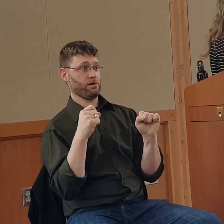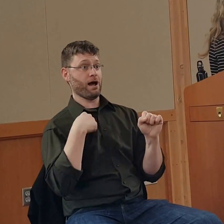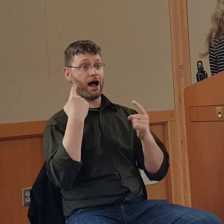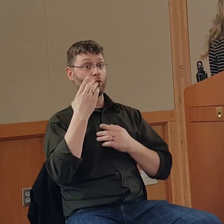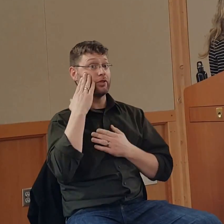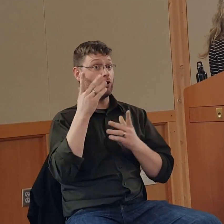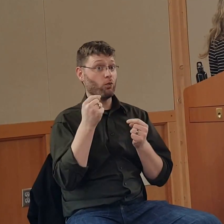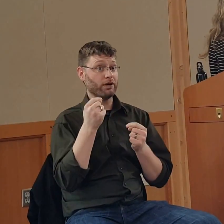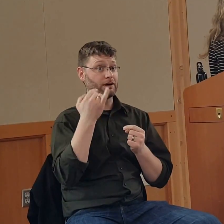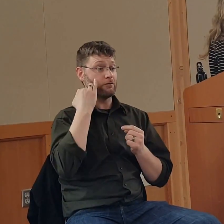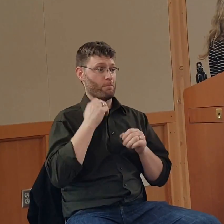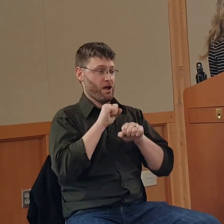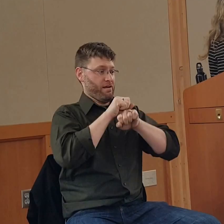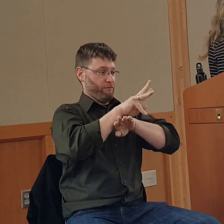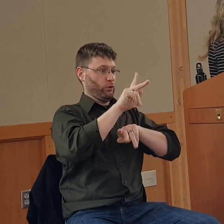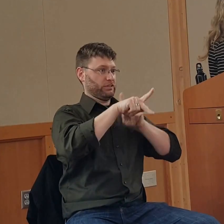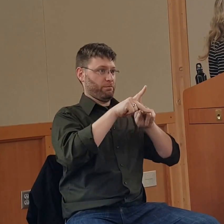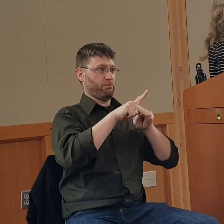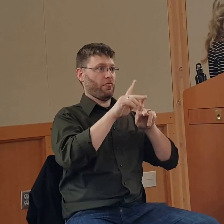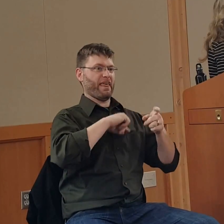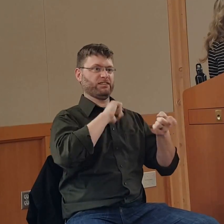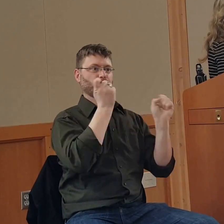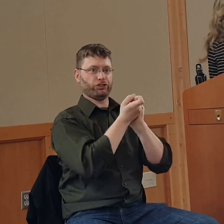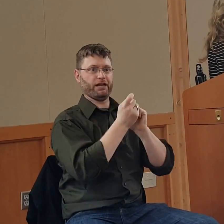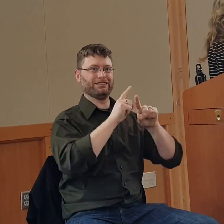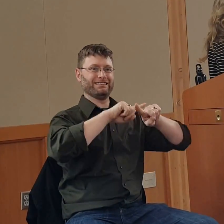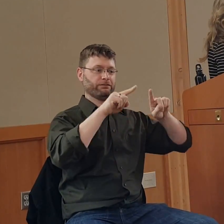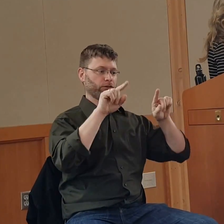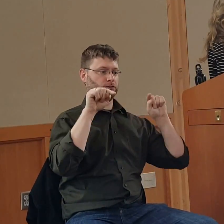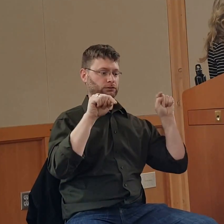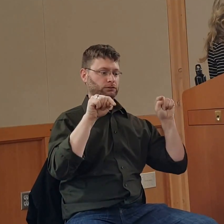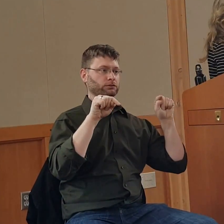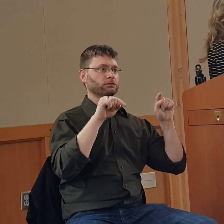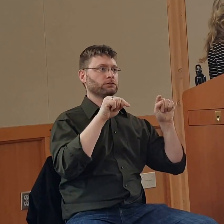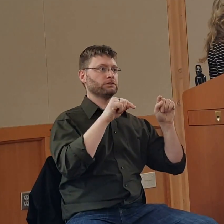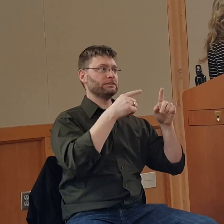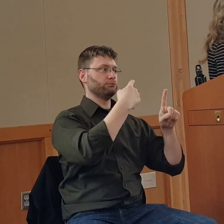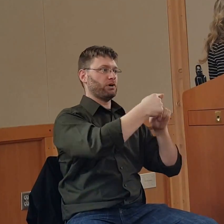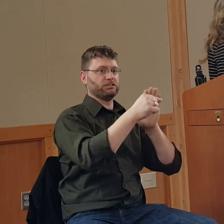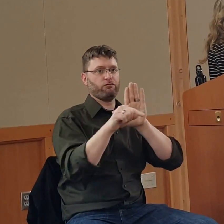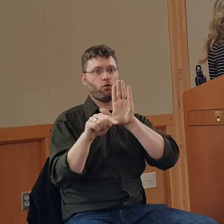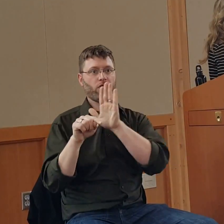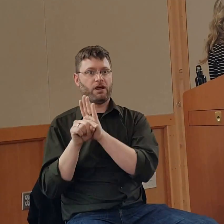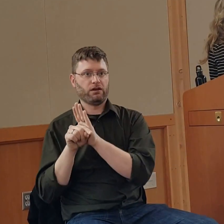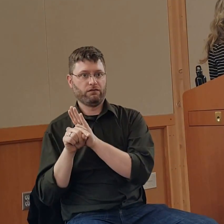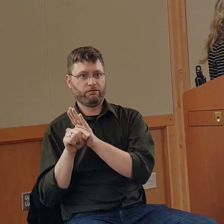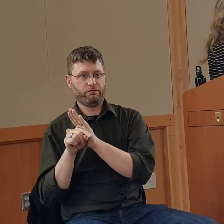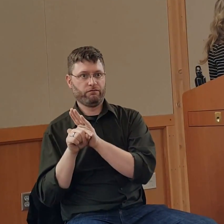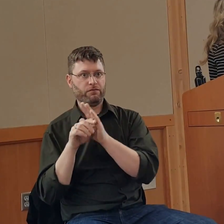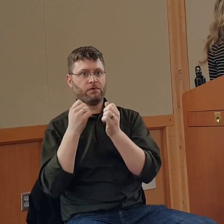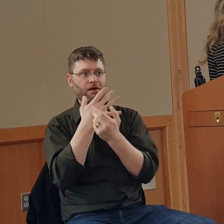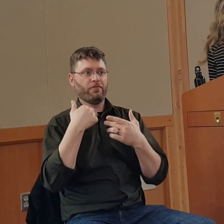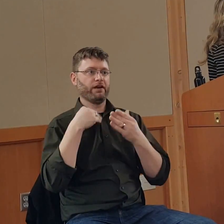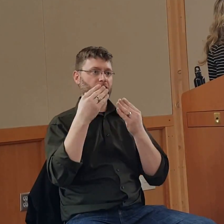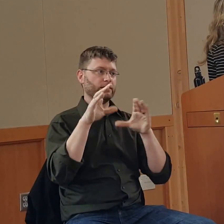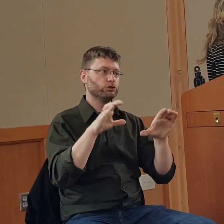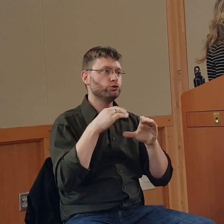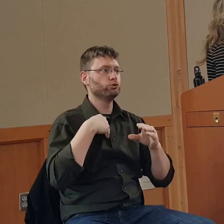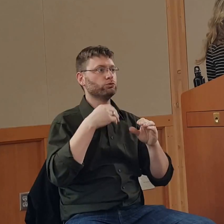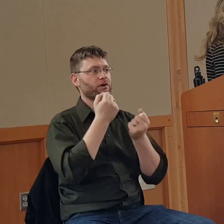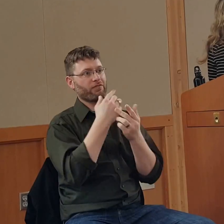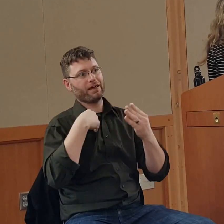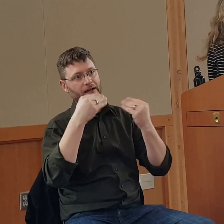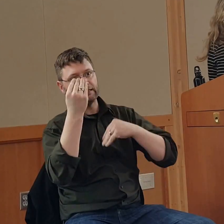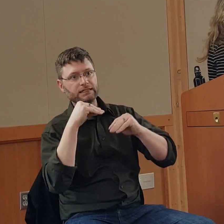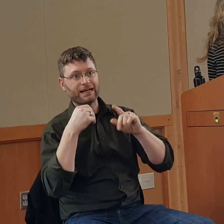is negative or positive. That's it. Those are our only two choices, right? Everything we do, everything we eat, everything we